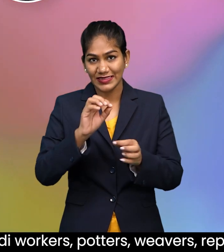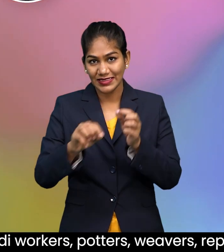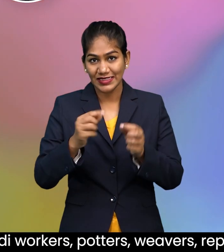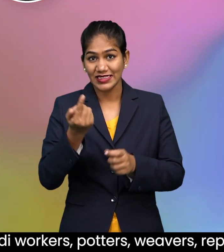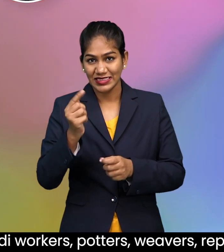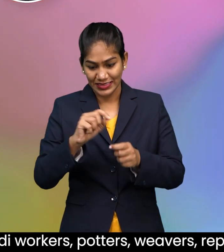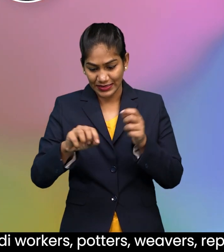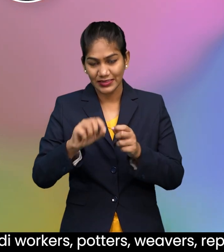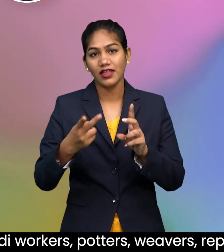etc.